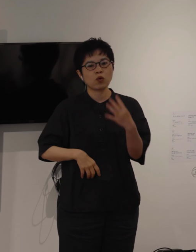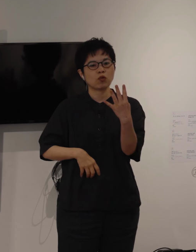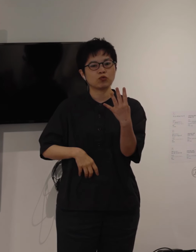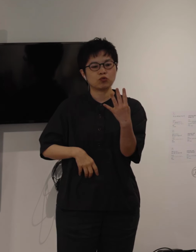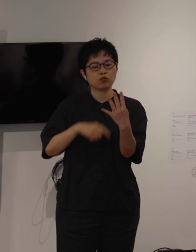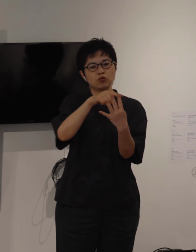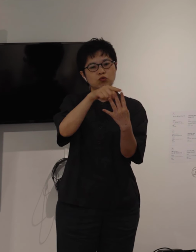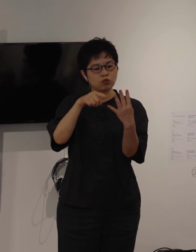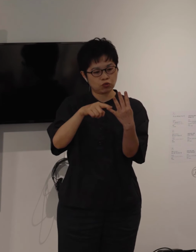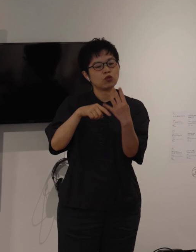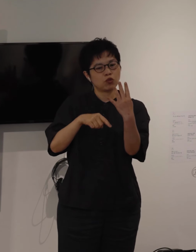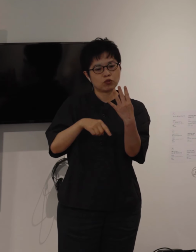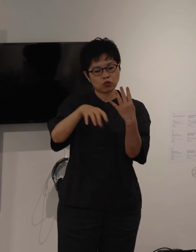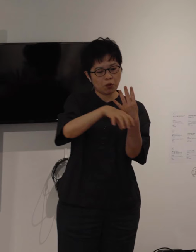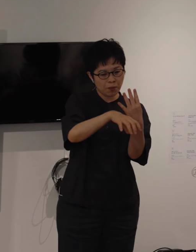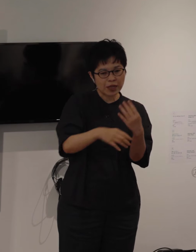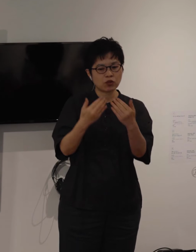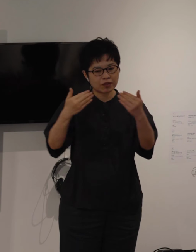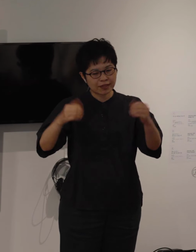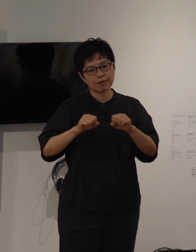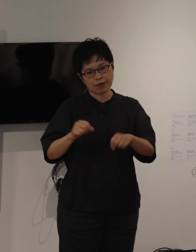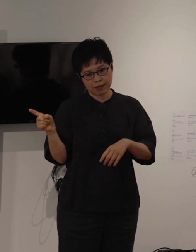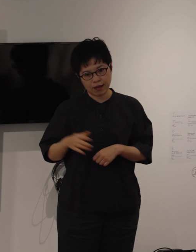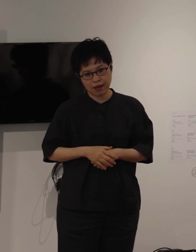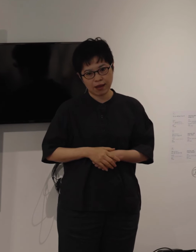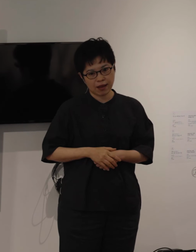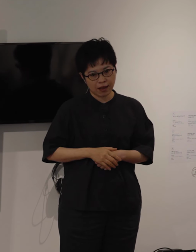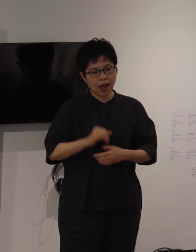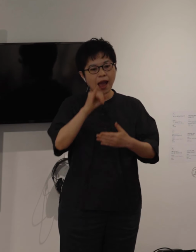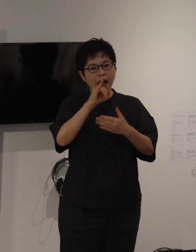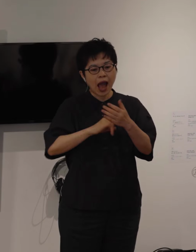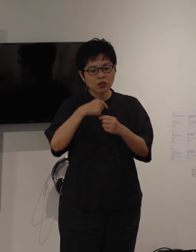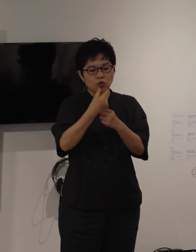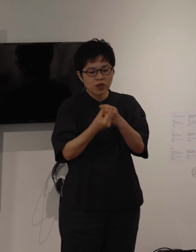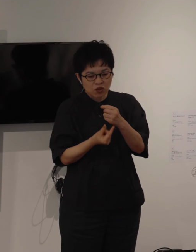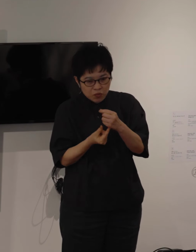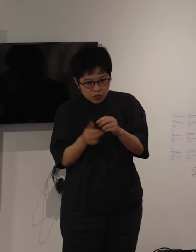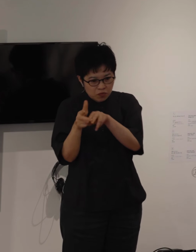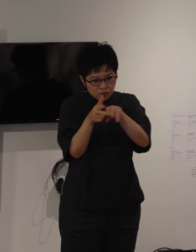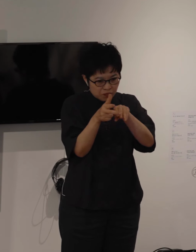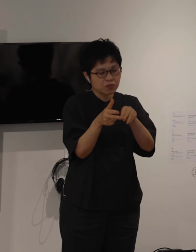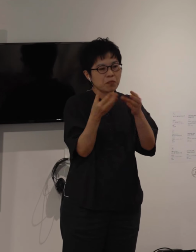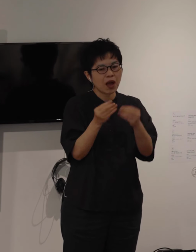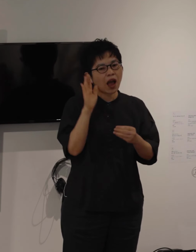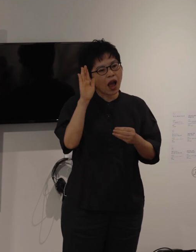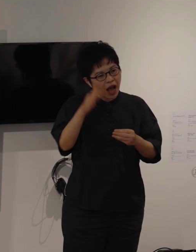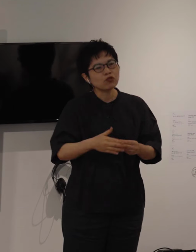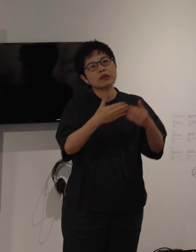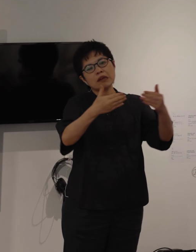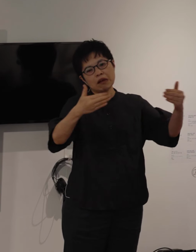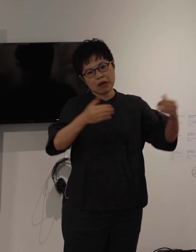about them, which I made initially, and then the exhibition came afterwards. And for me, film is a really accessible